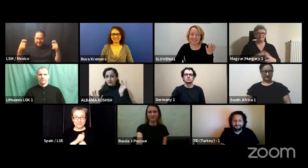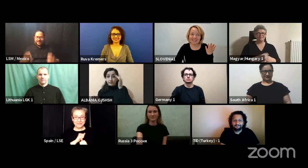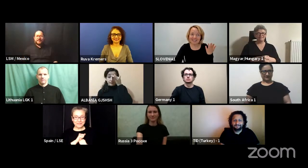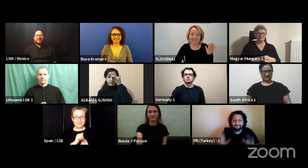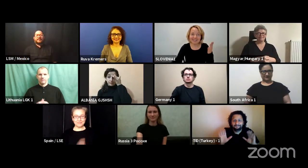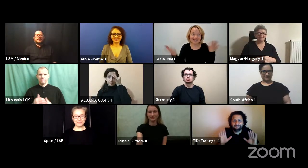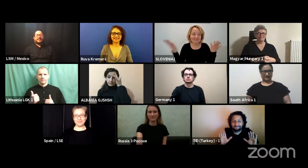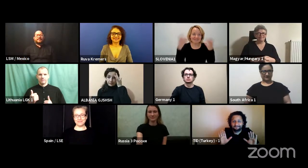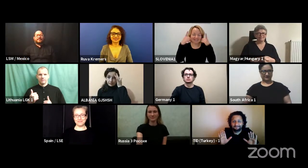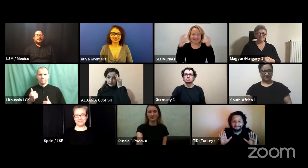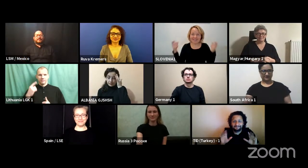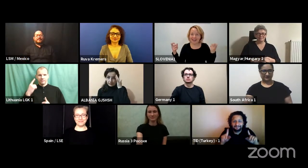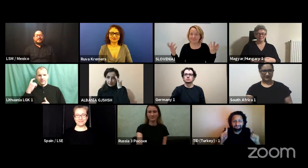Damian, I'll wait till Damian comes back.